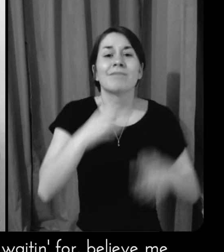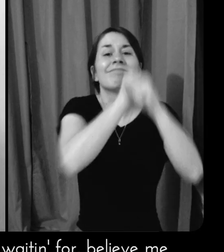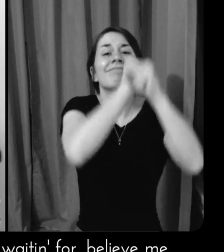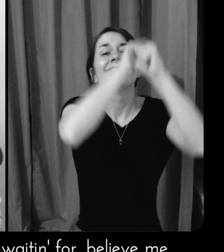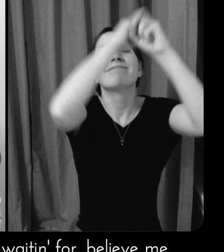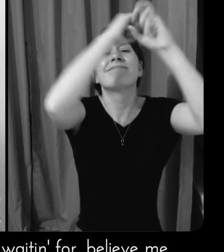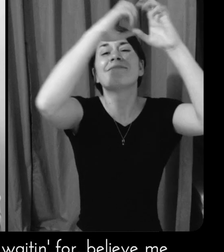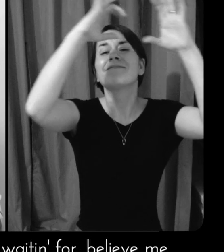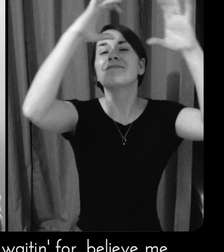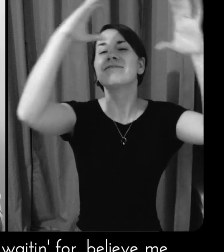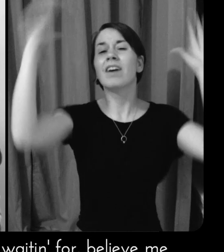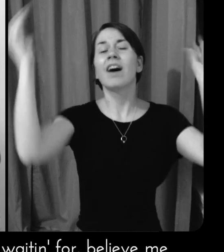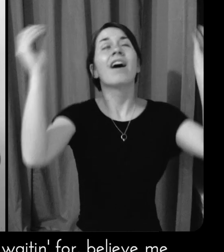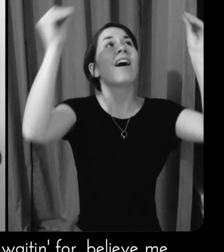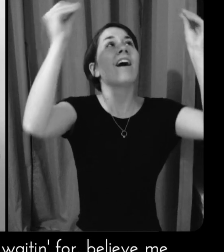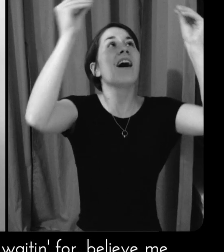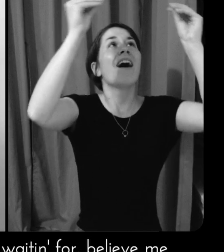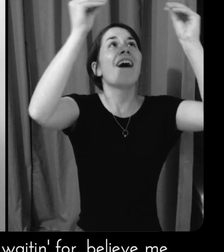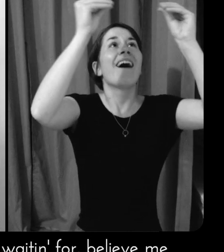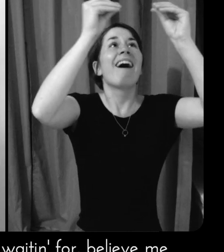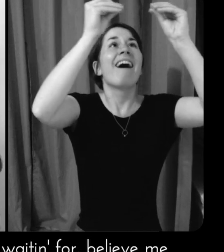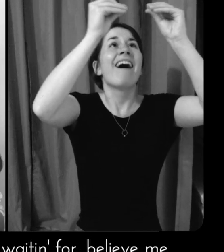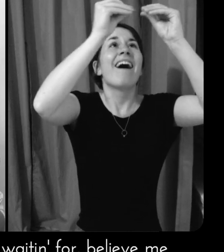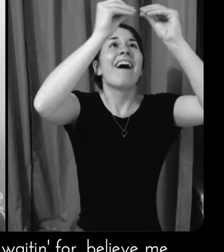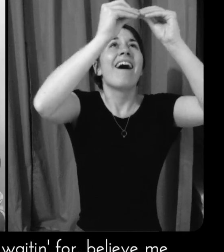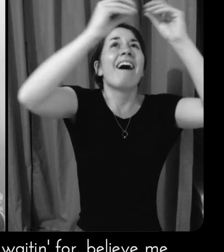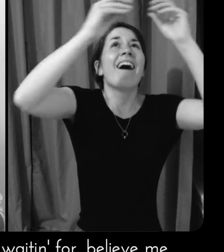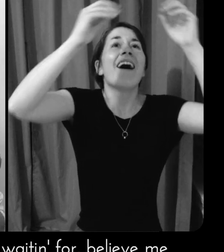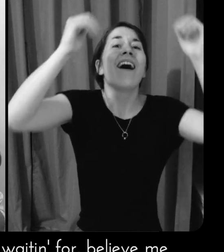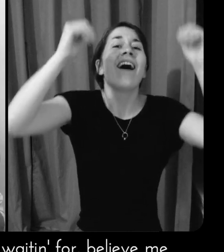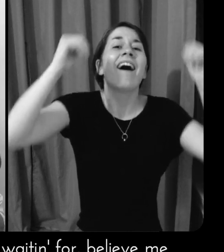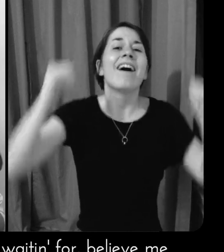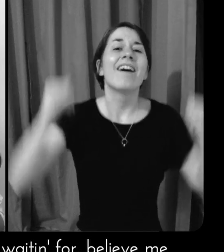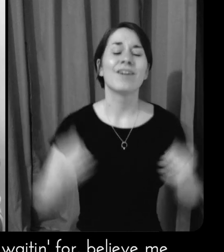Your kisses are worth waiting for.